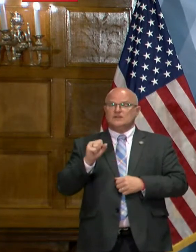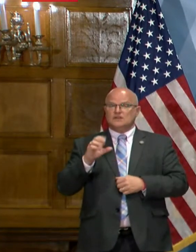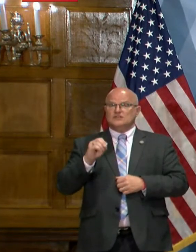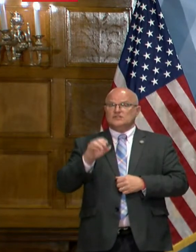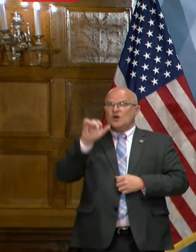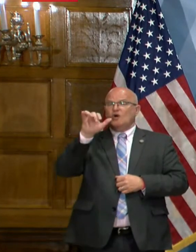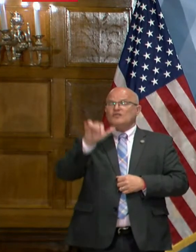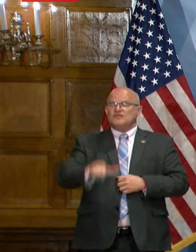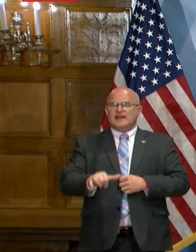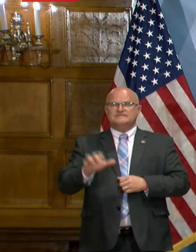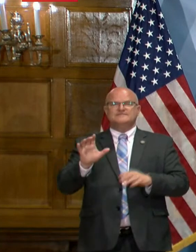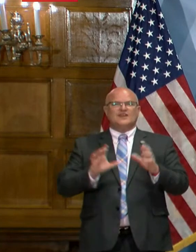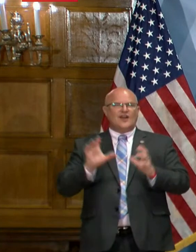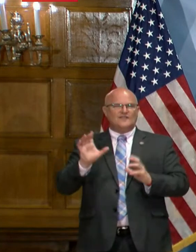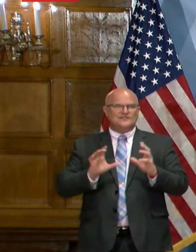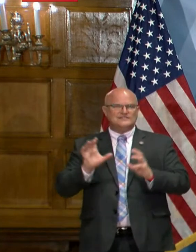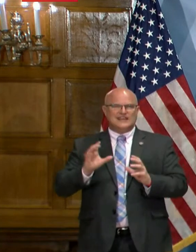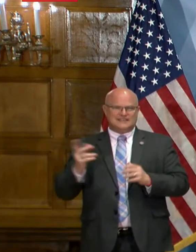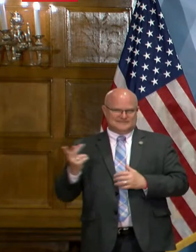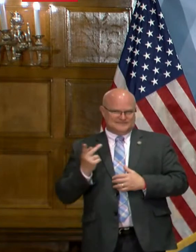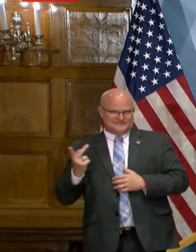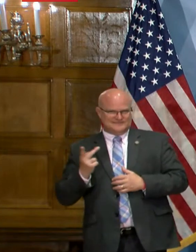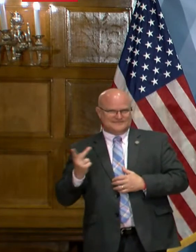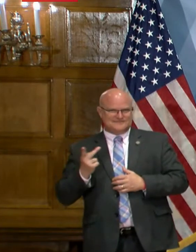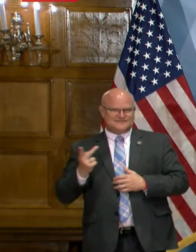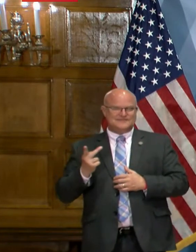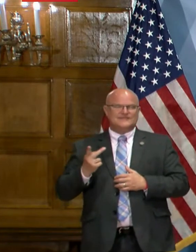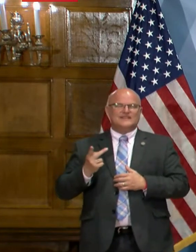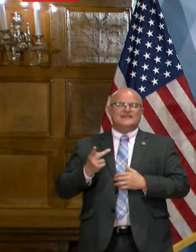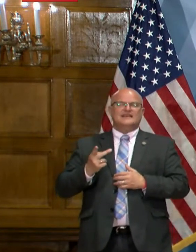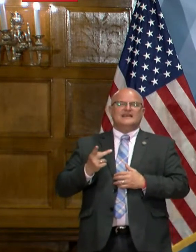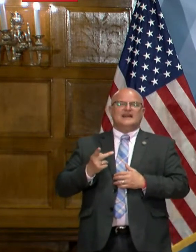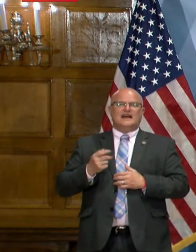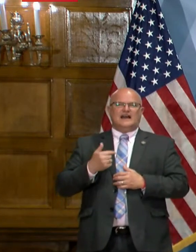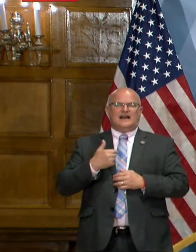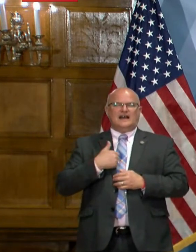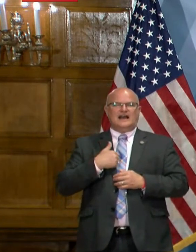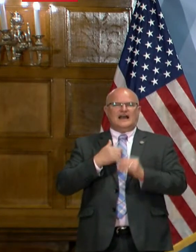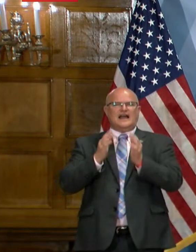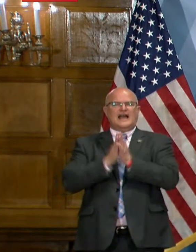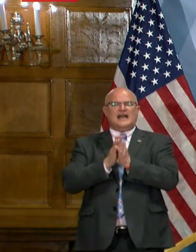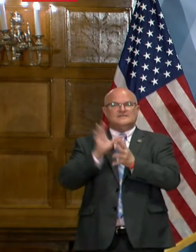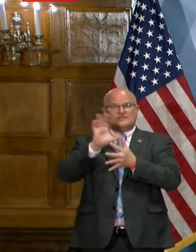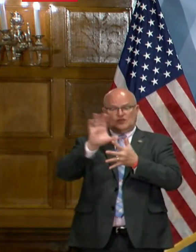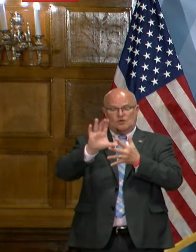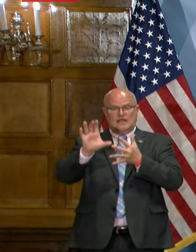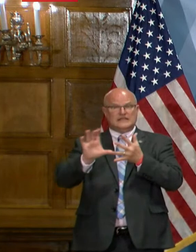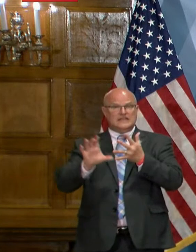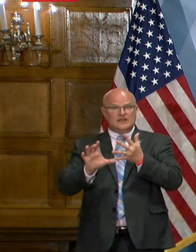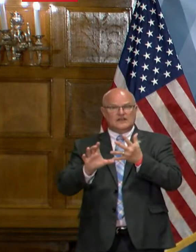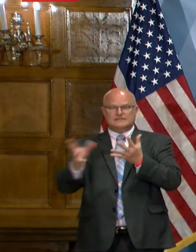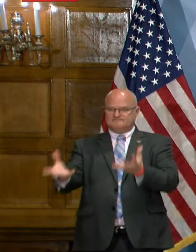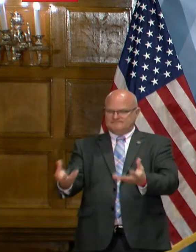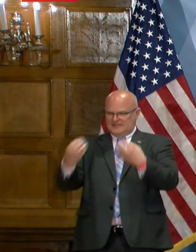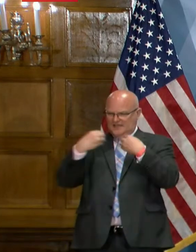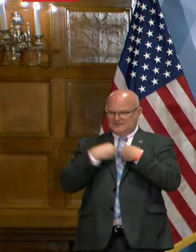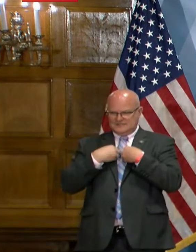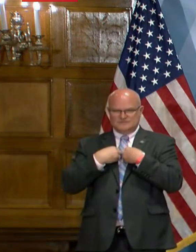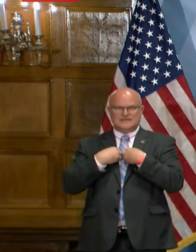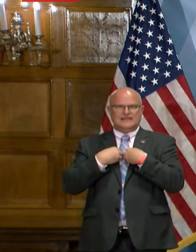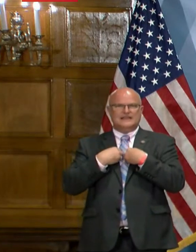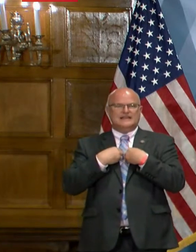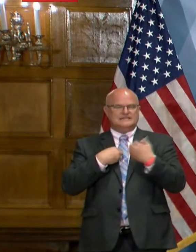so that's the conversation we had was, you know, I asked for the criteria, he provided it to